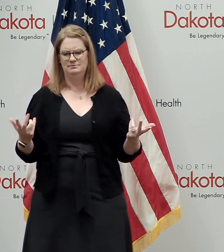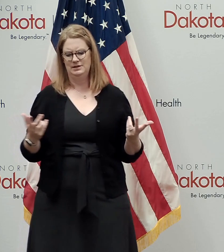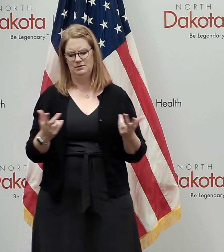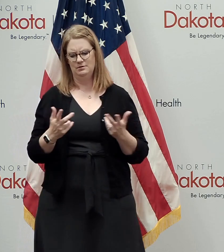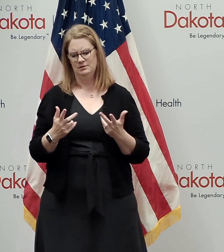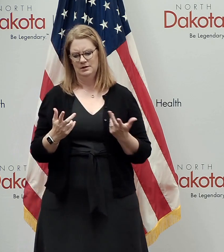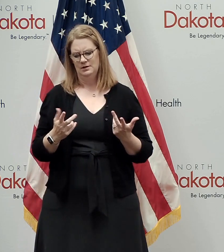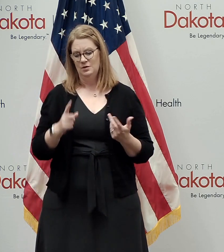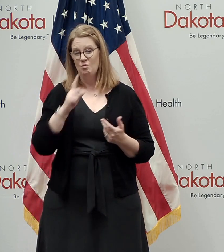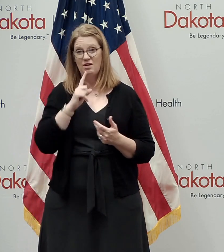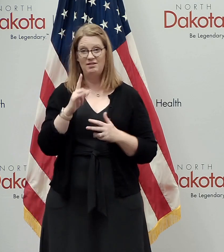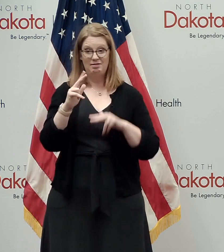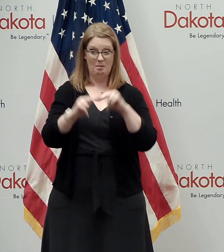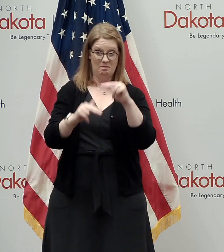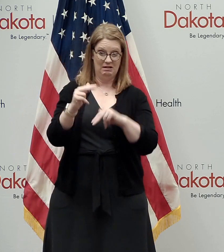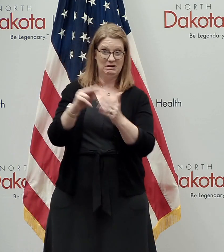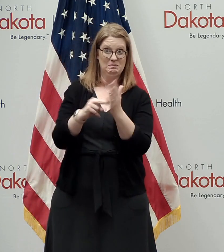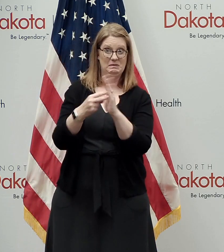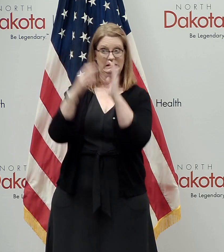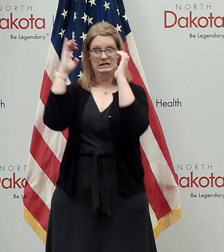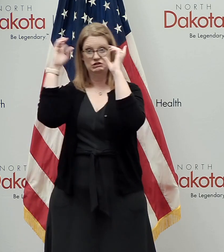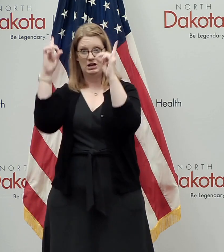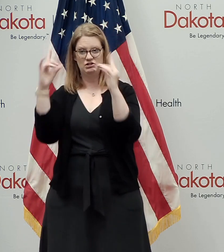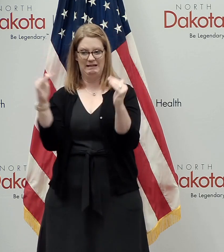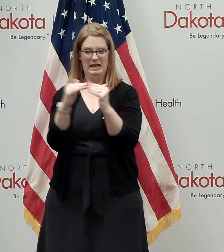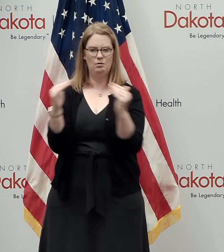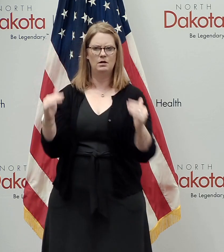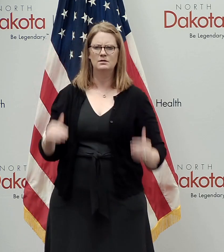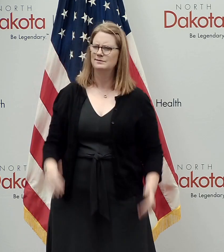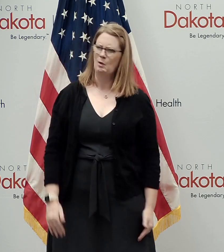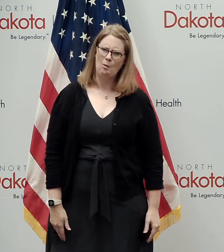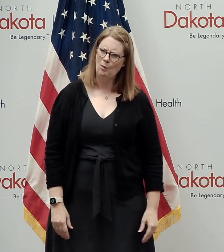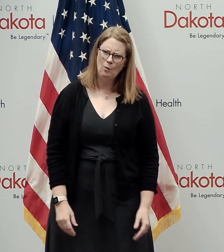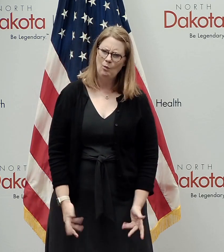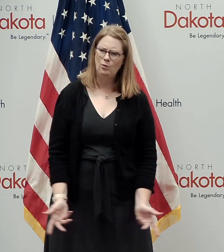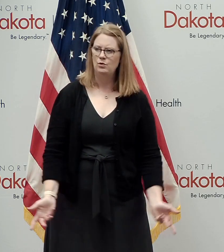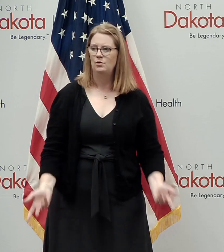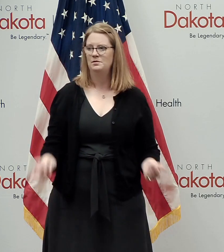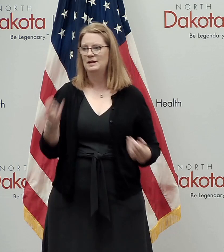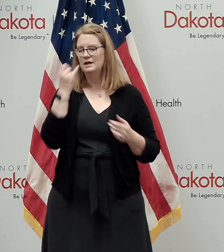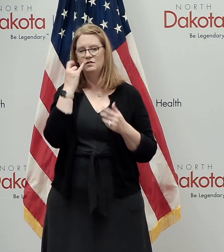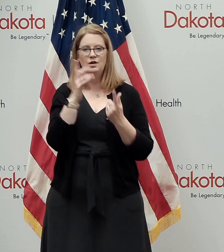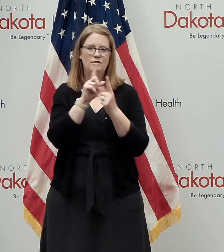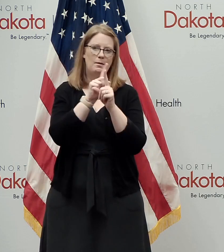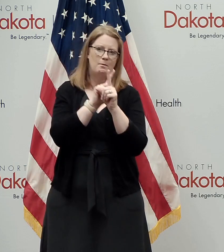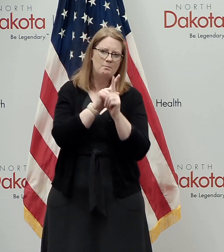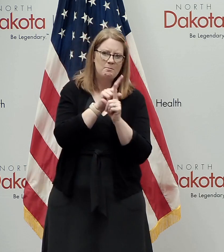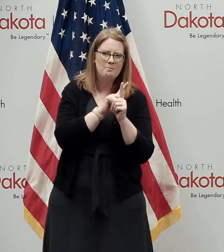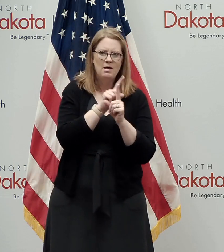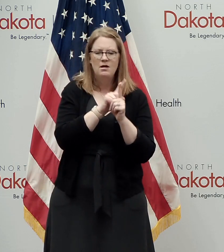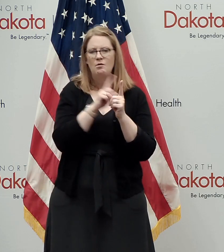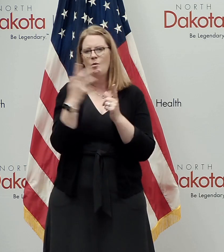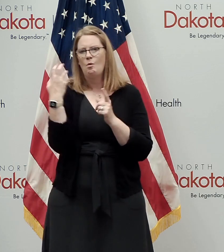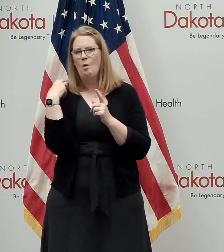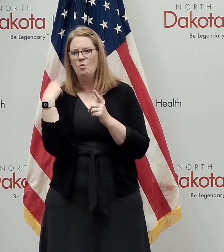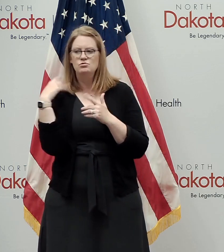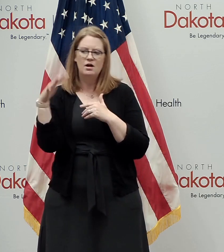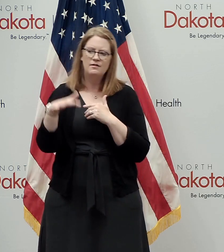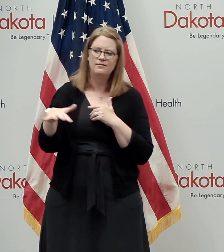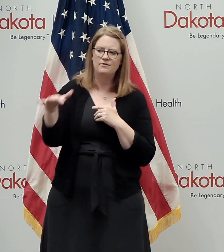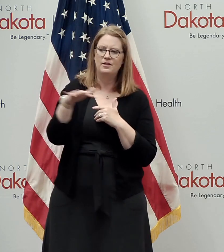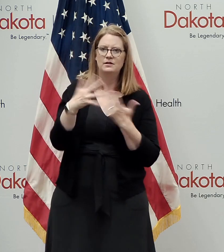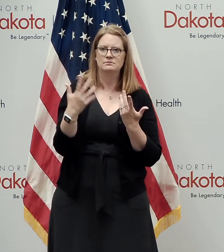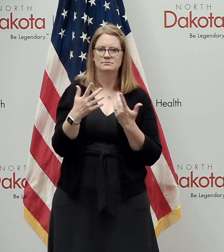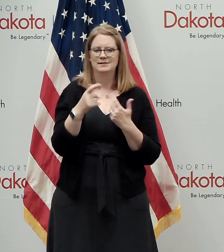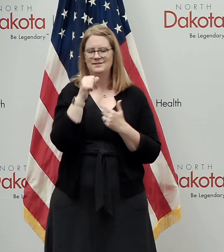the end-all, be-all to creating an education. Anybody that's spent any time with a role model, a mentor, a coach, spent time with a coach on a field, you're